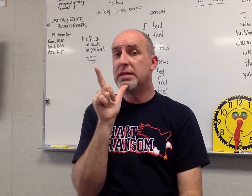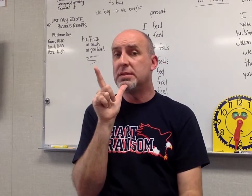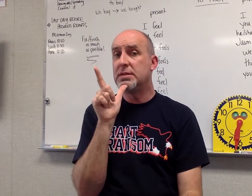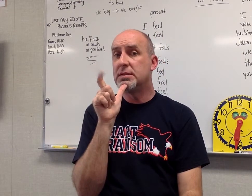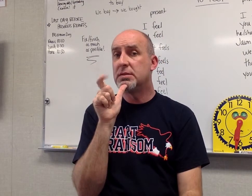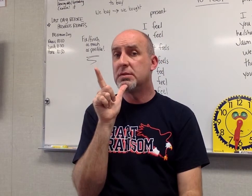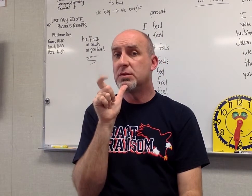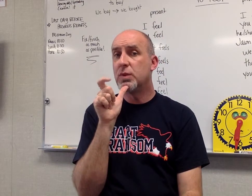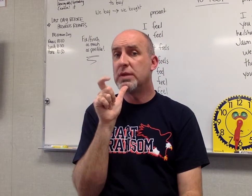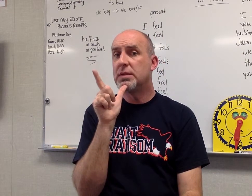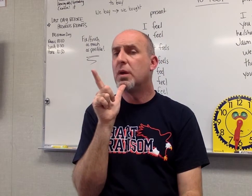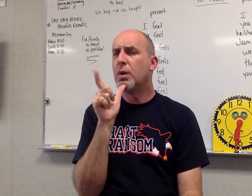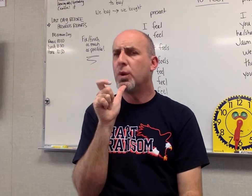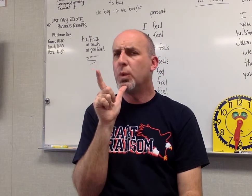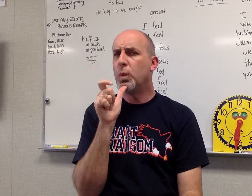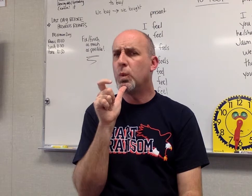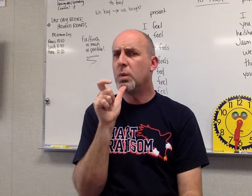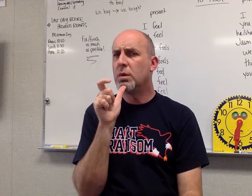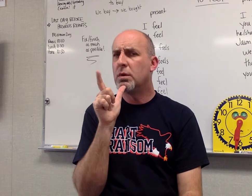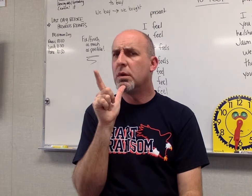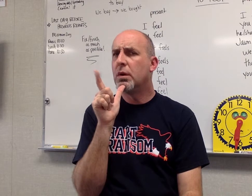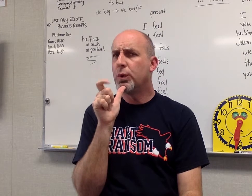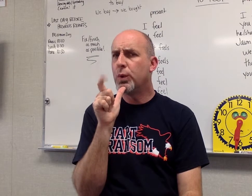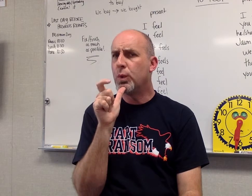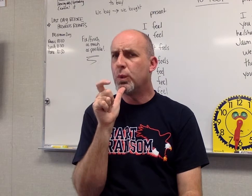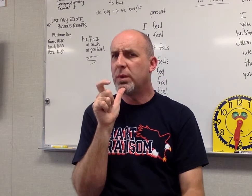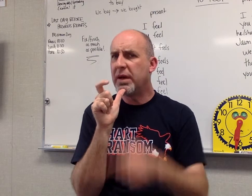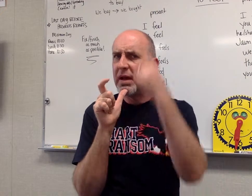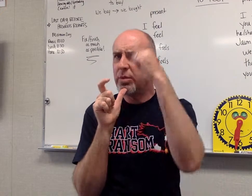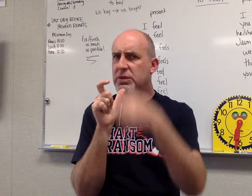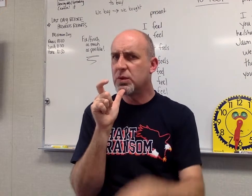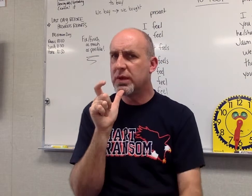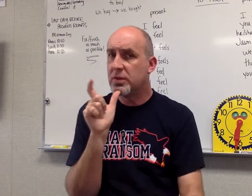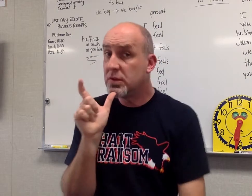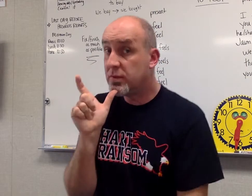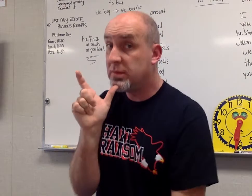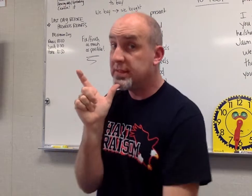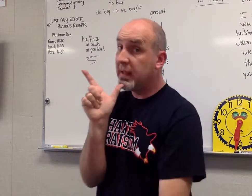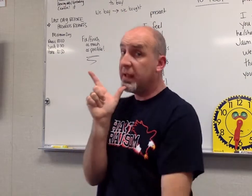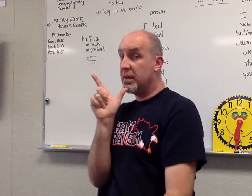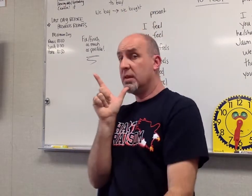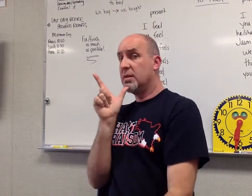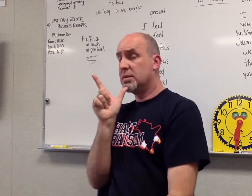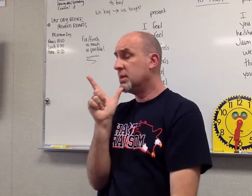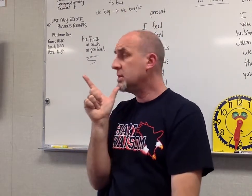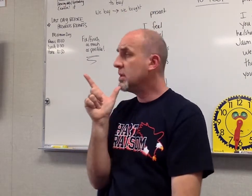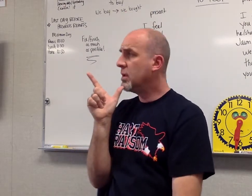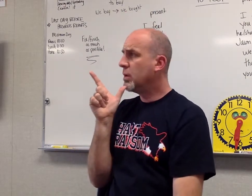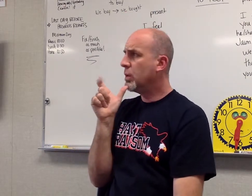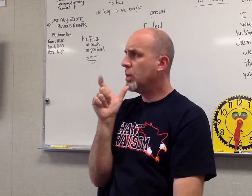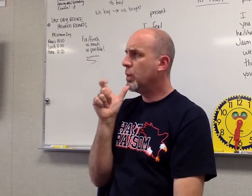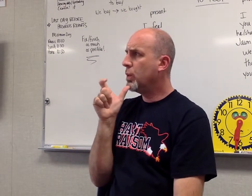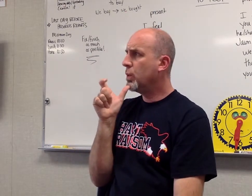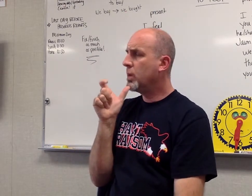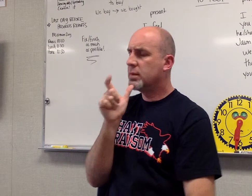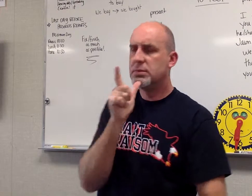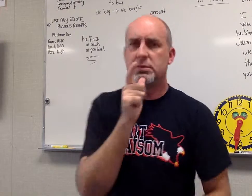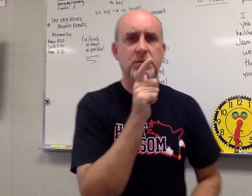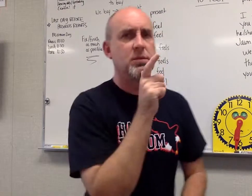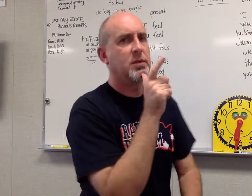bends twice. Who. And my eyebrows go down. So from the side, it looks like this. Who. The other